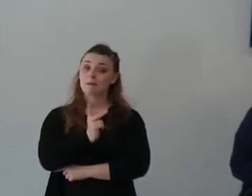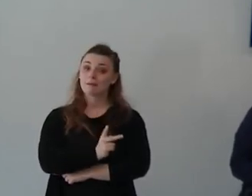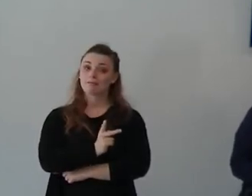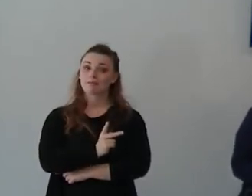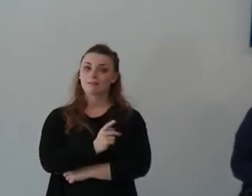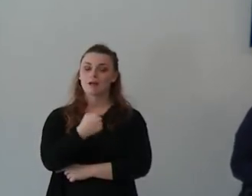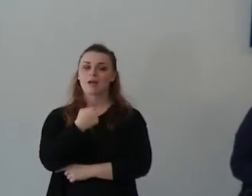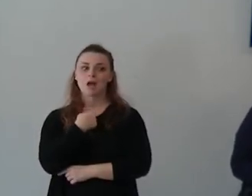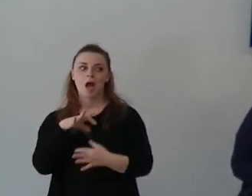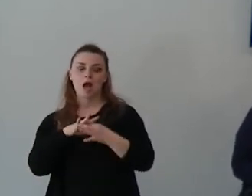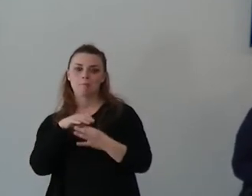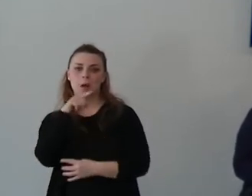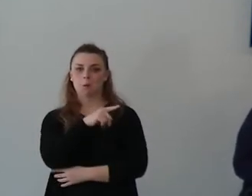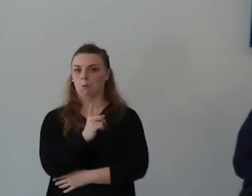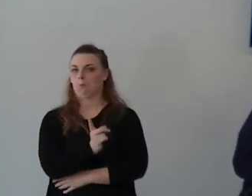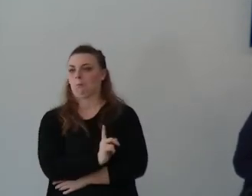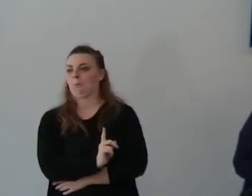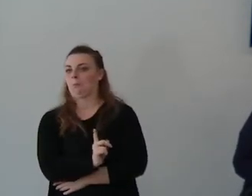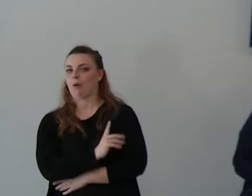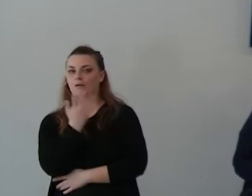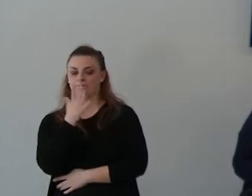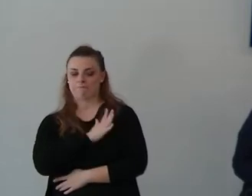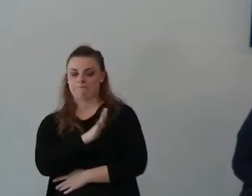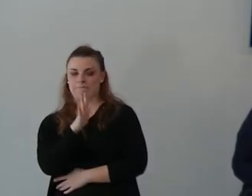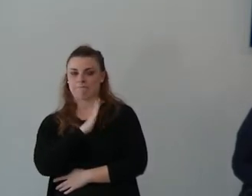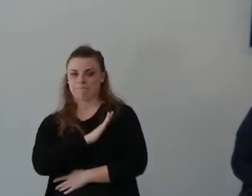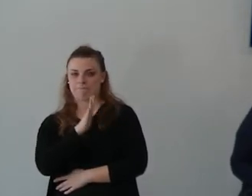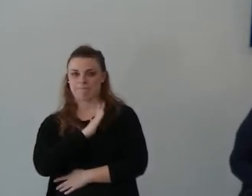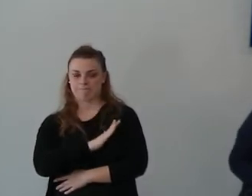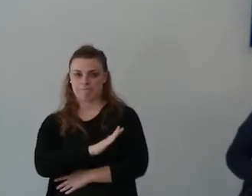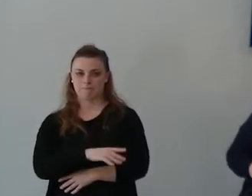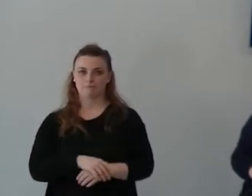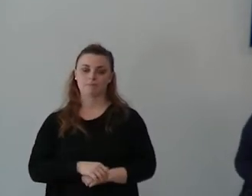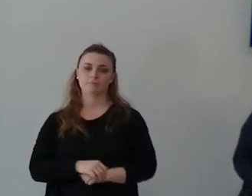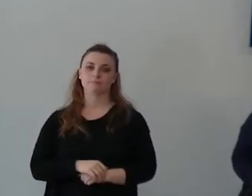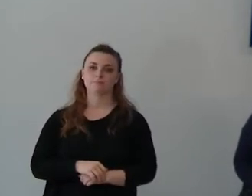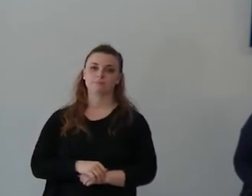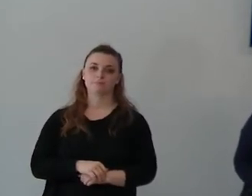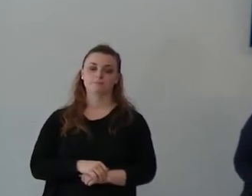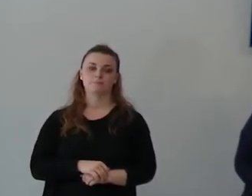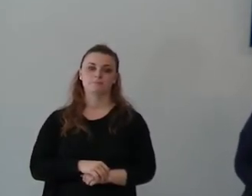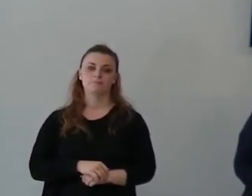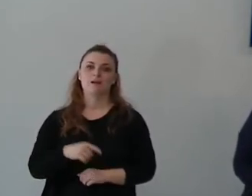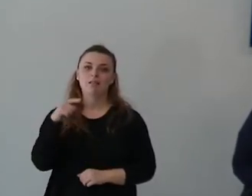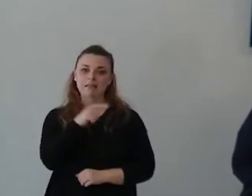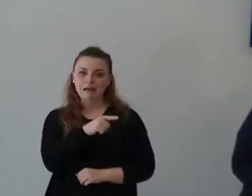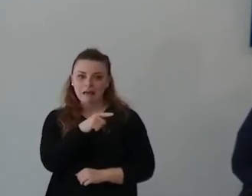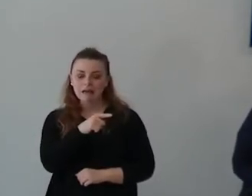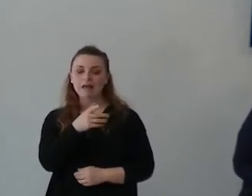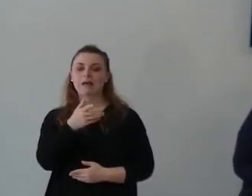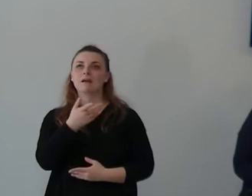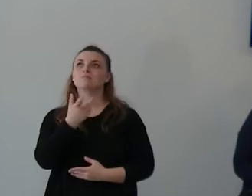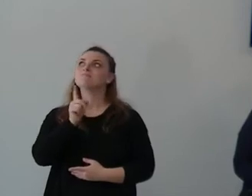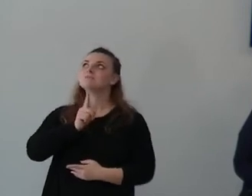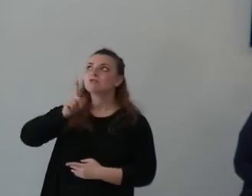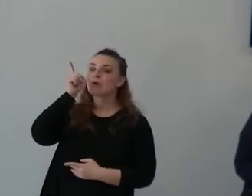volevo essere amica con lei. She didn't have a relationship with the Lord. Lei non aveva nessuna relazione con il Signore. She did a